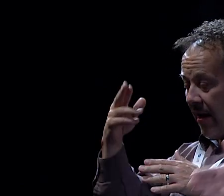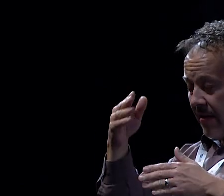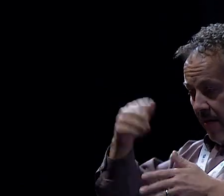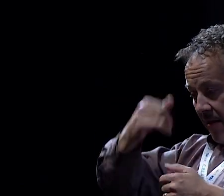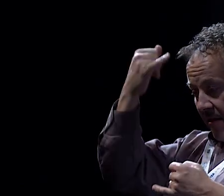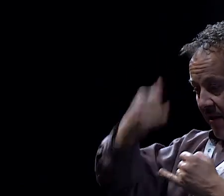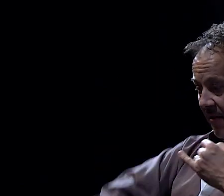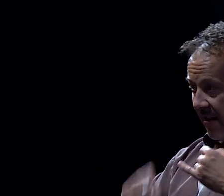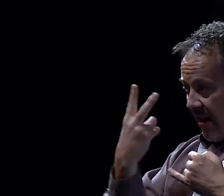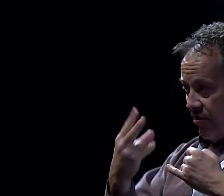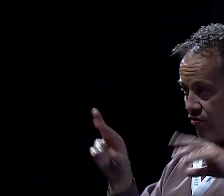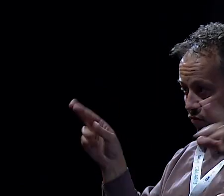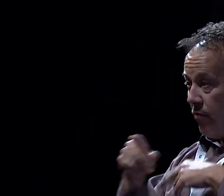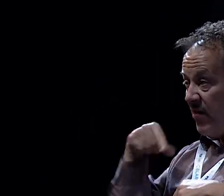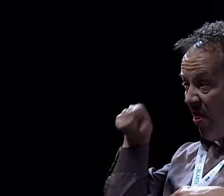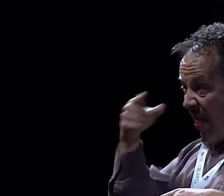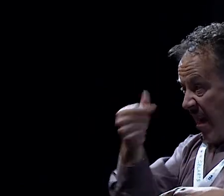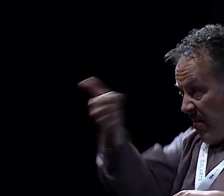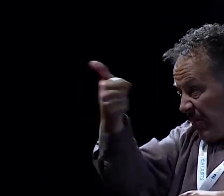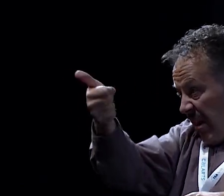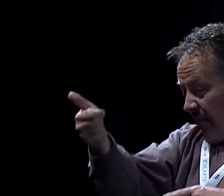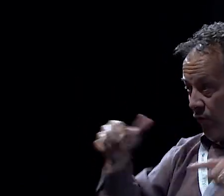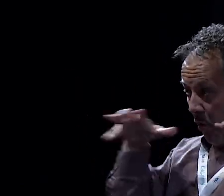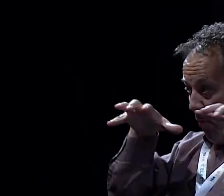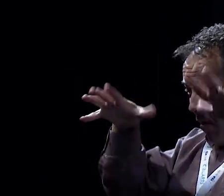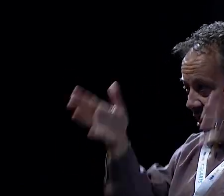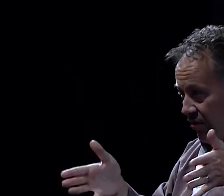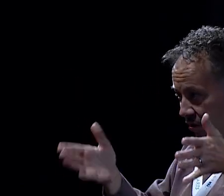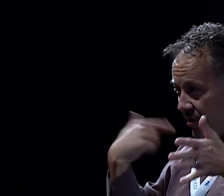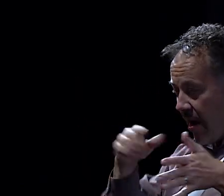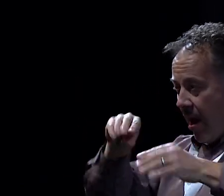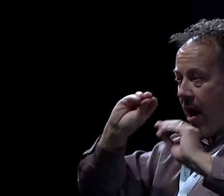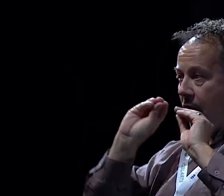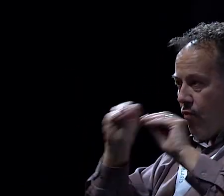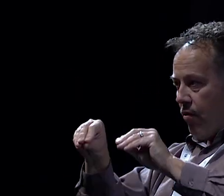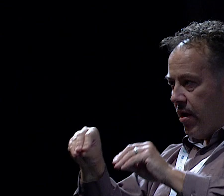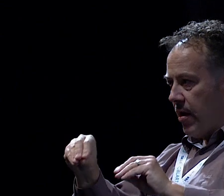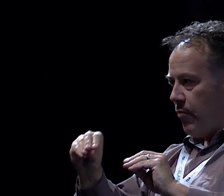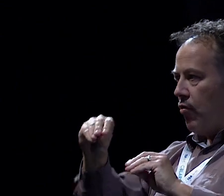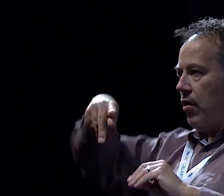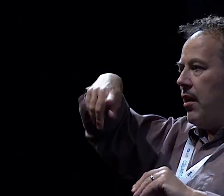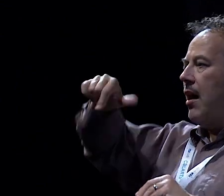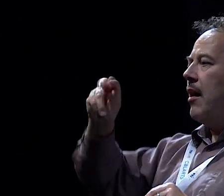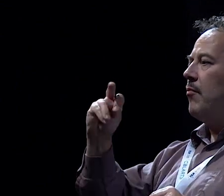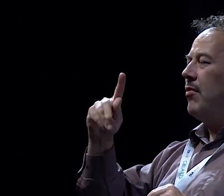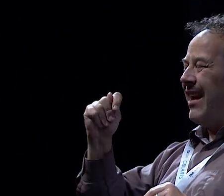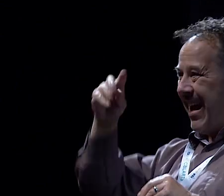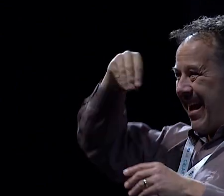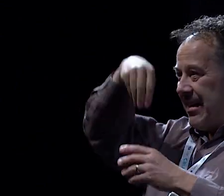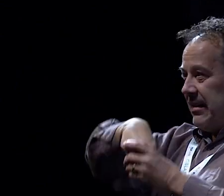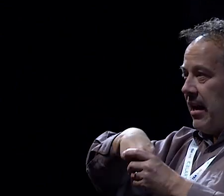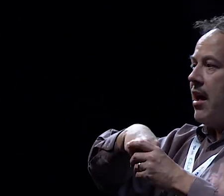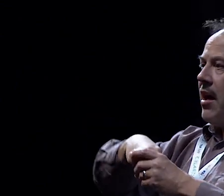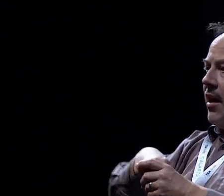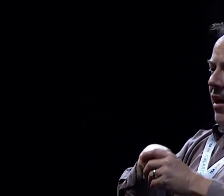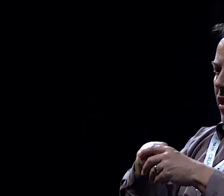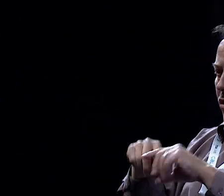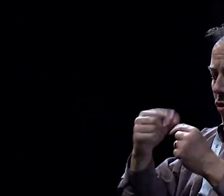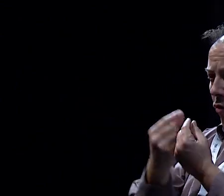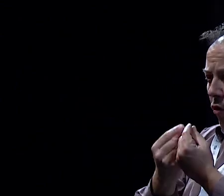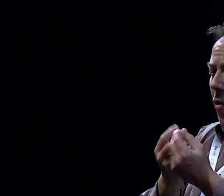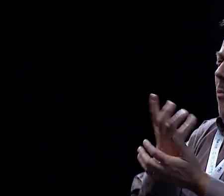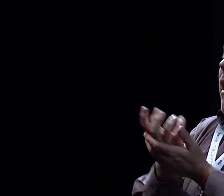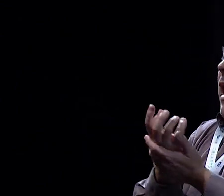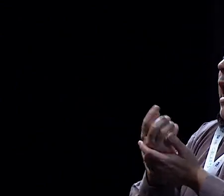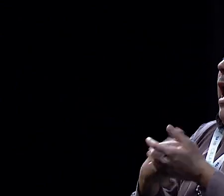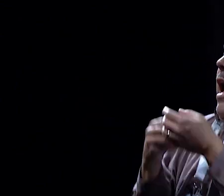they were the monsters. And we had put a plant in the attraction that was pleading for help. I've lost my